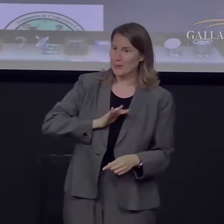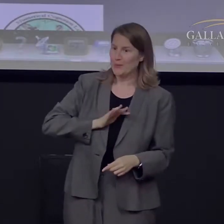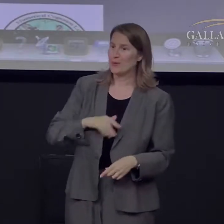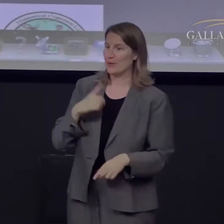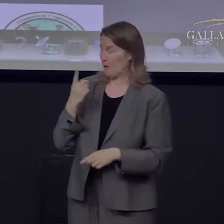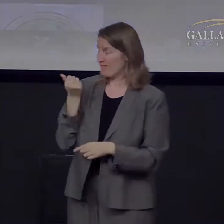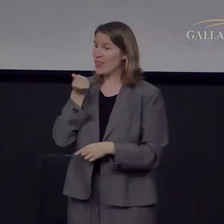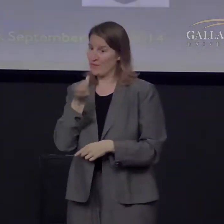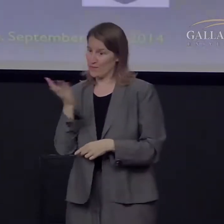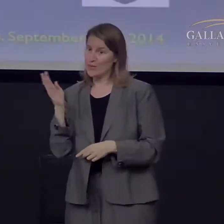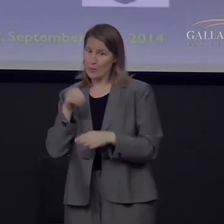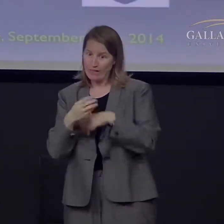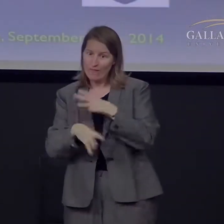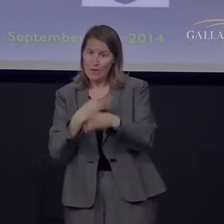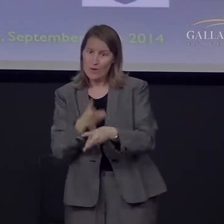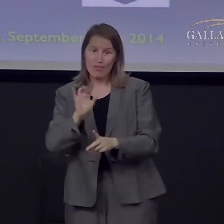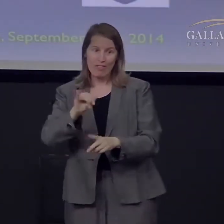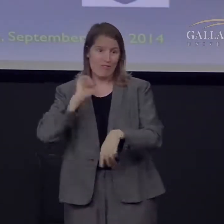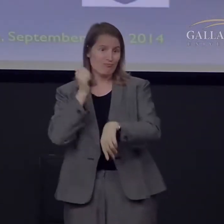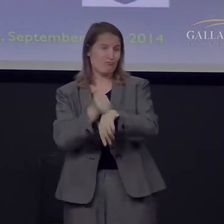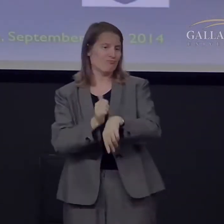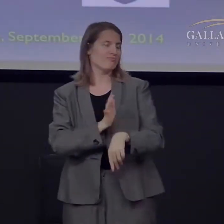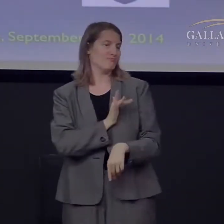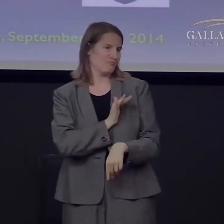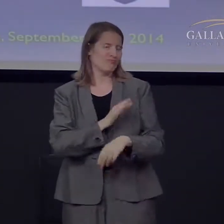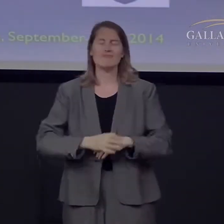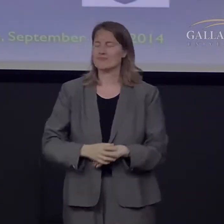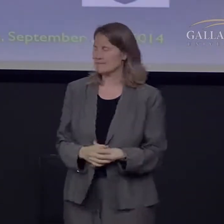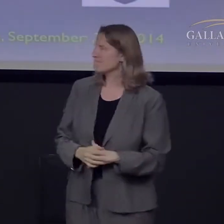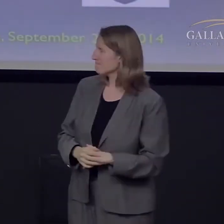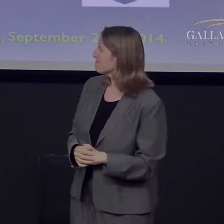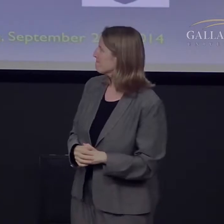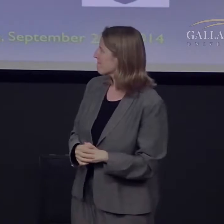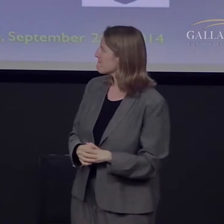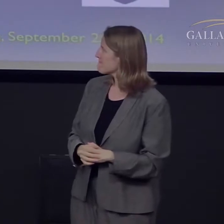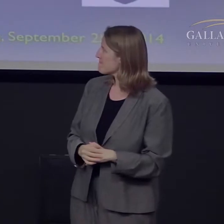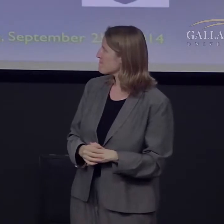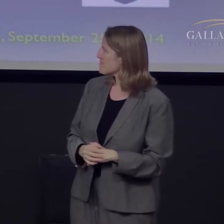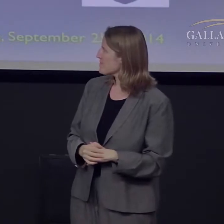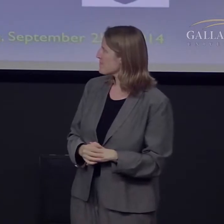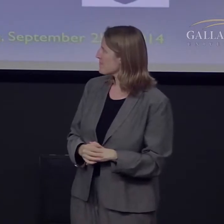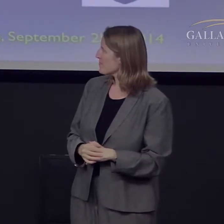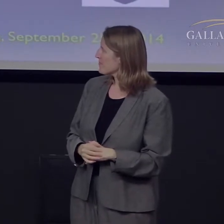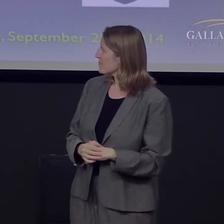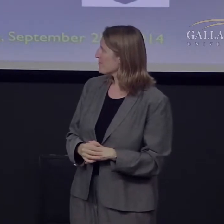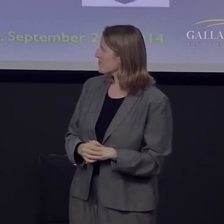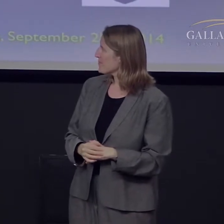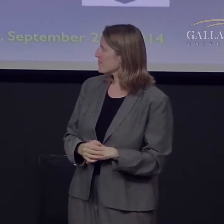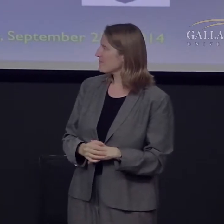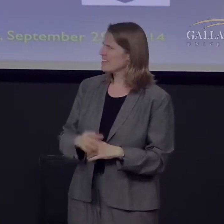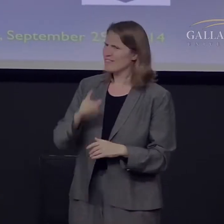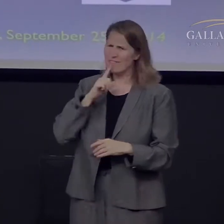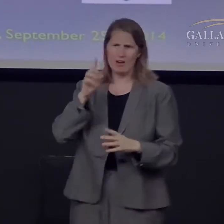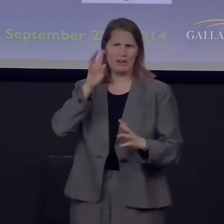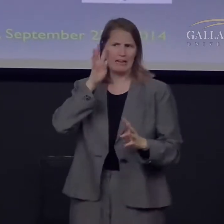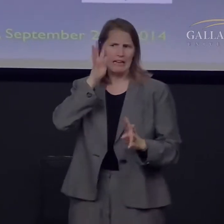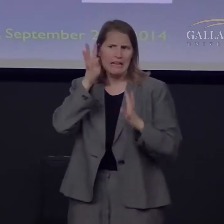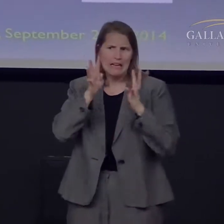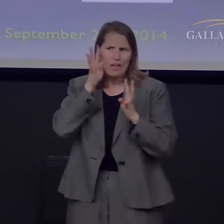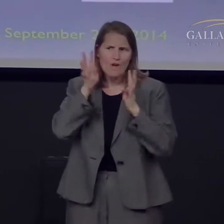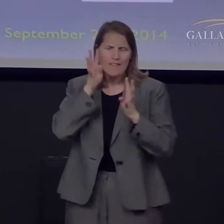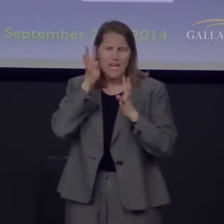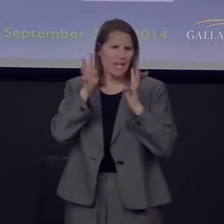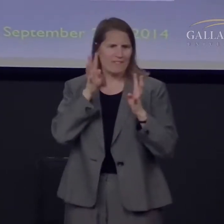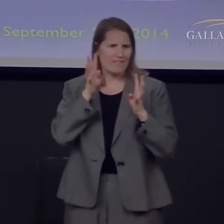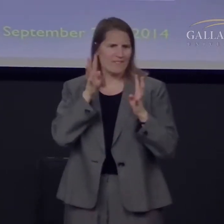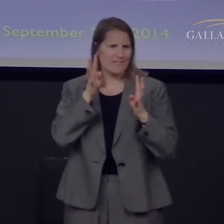and around the world. And so this is really sort of an innovative thing